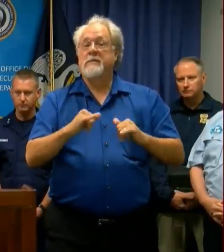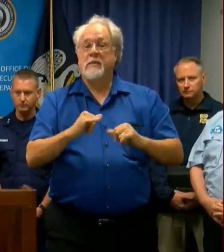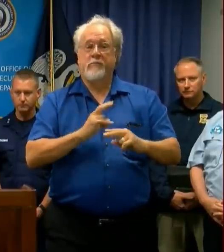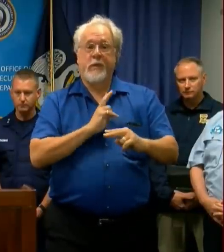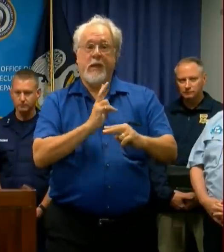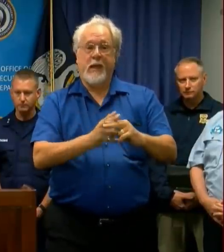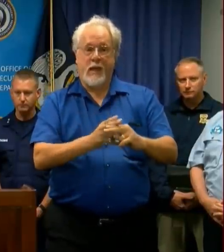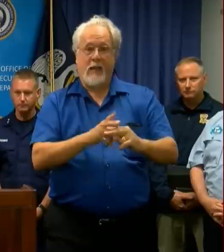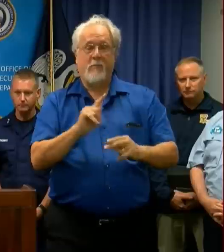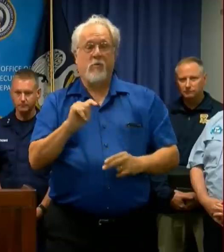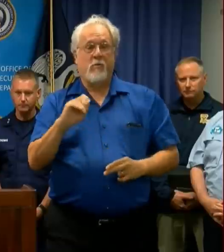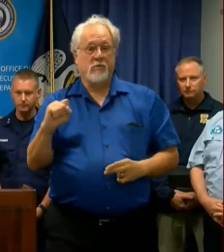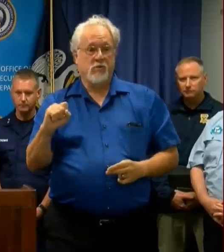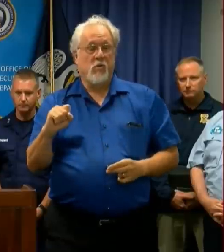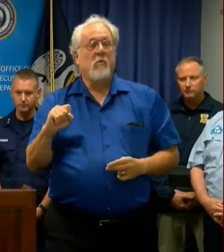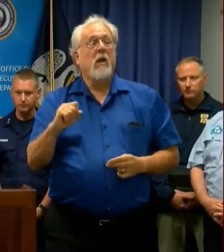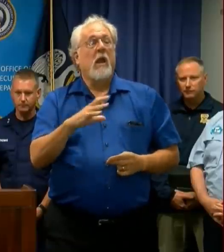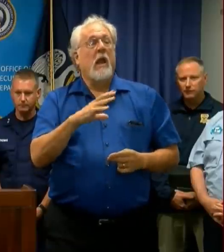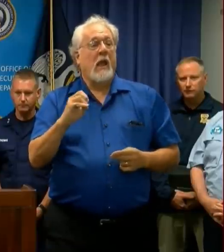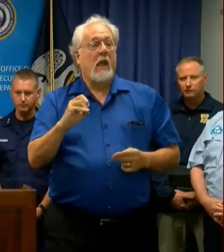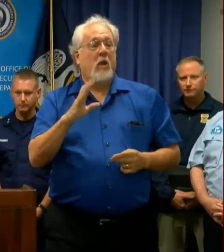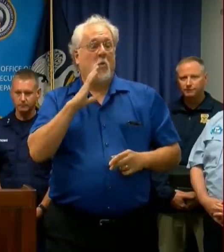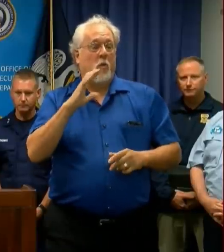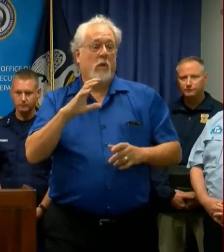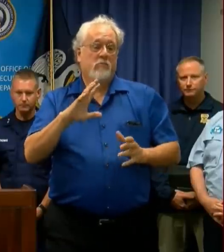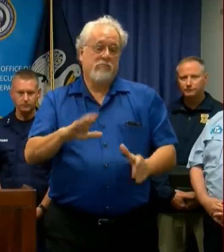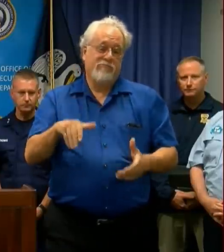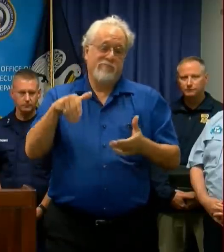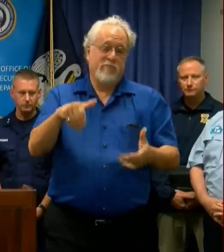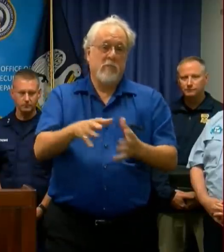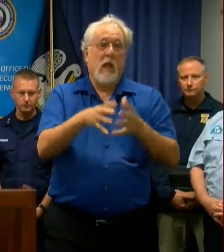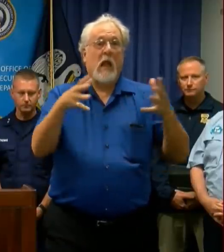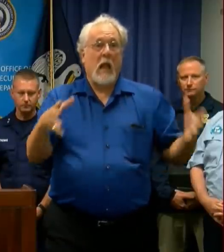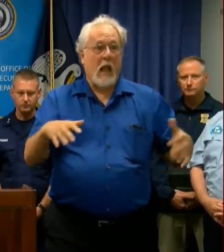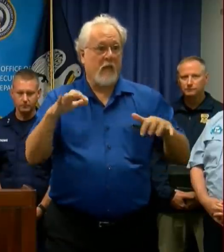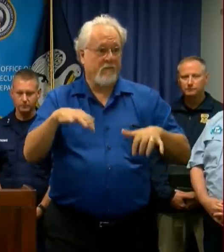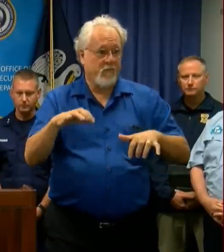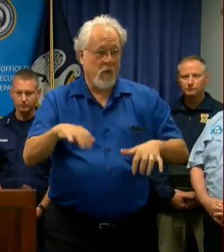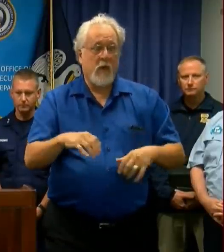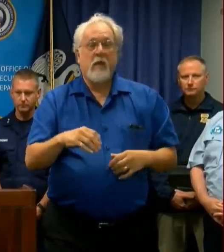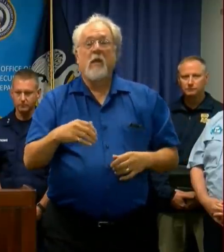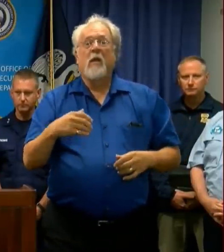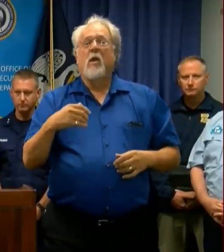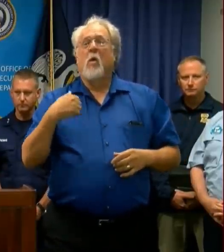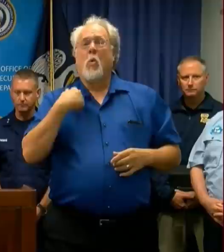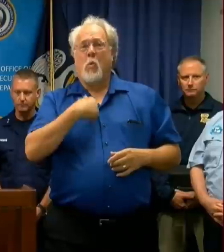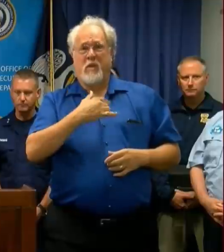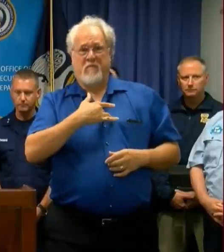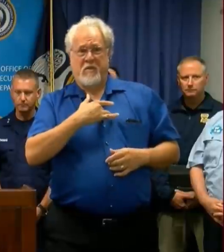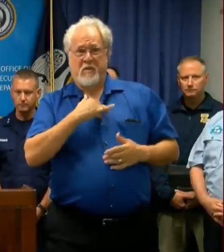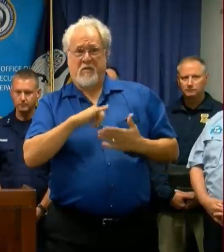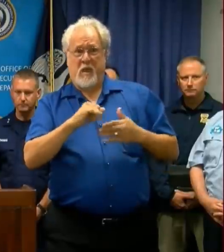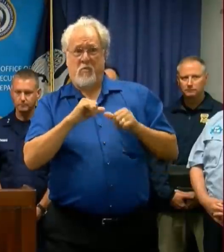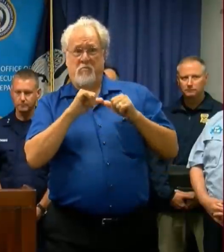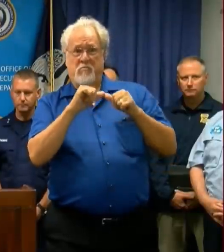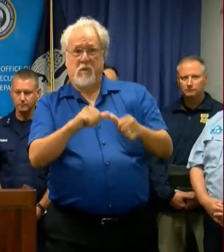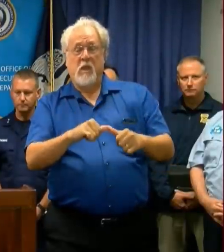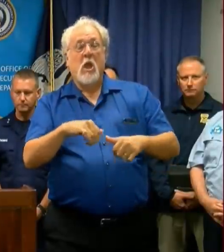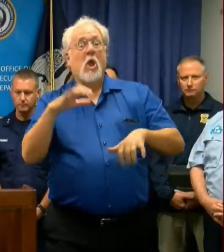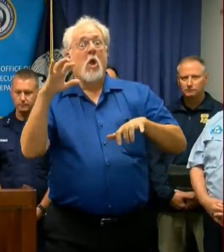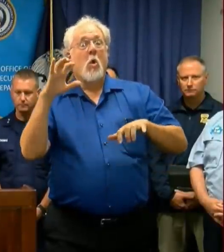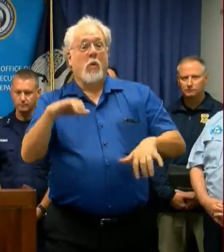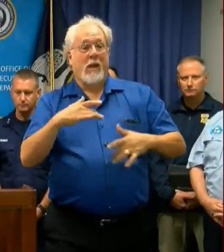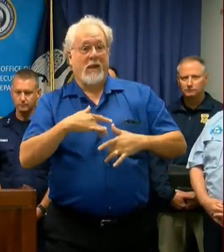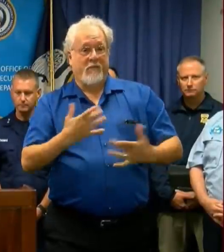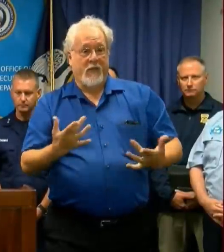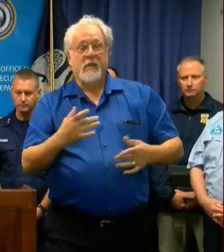named tropical storm, and it's going to drop an awful lot of rain. We believe going forward this will remain primarily a rain